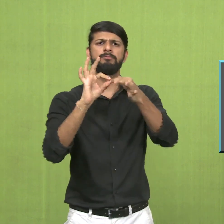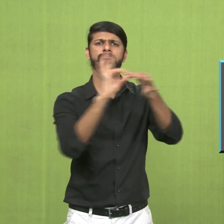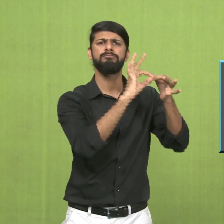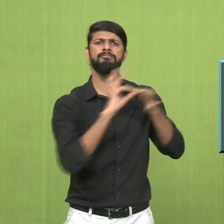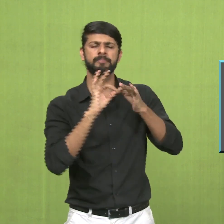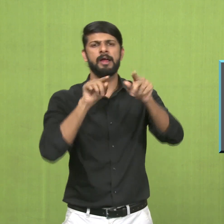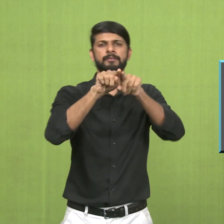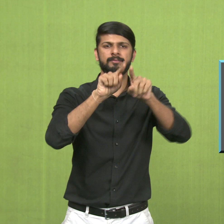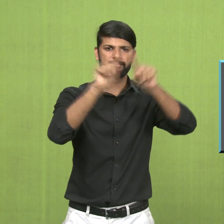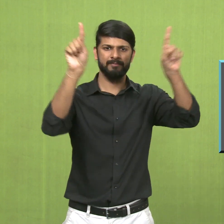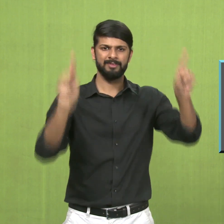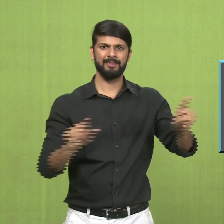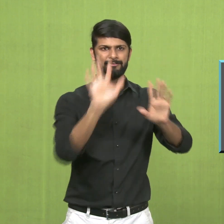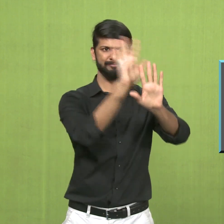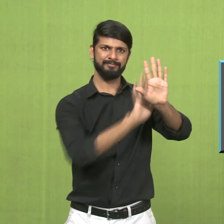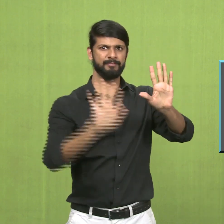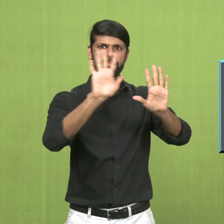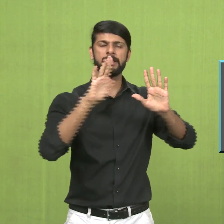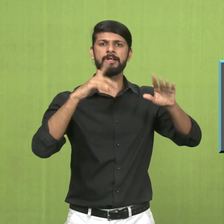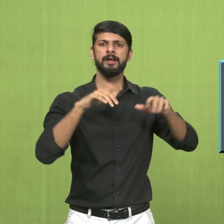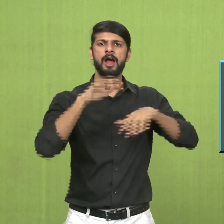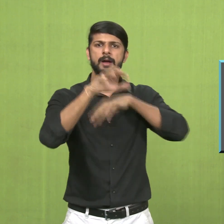First, we have unity. In a work of art,